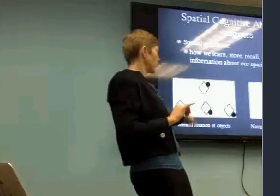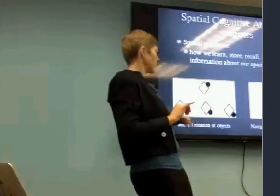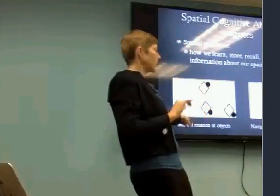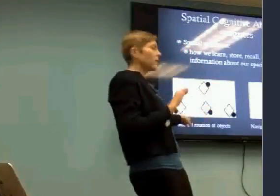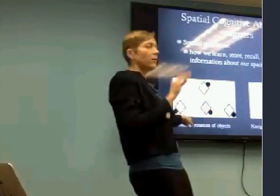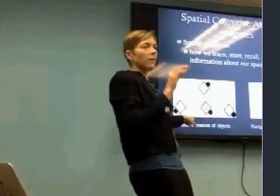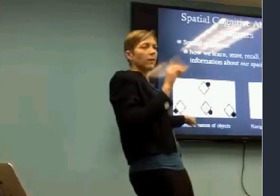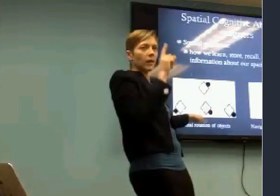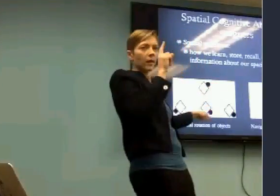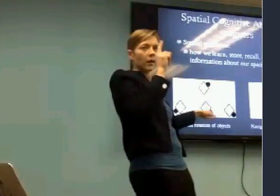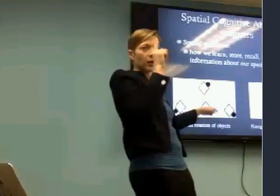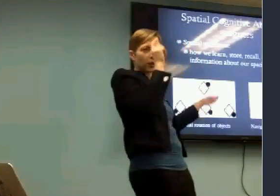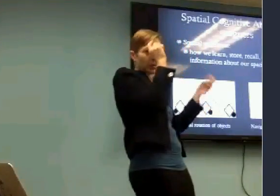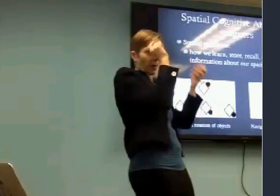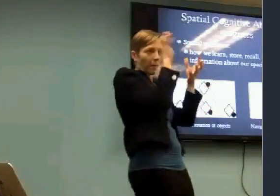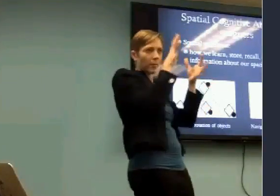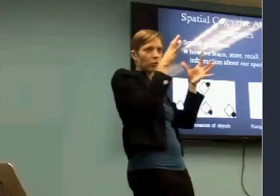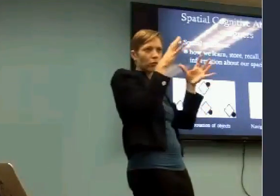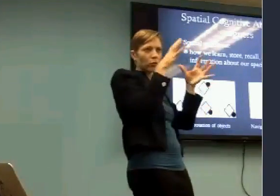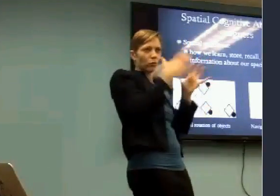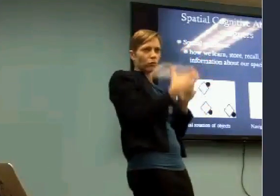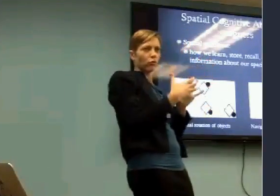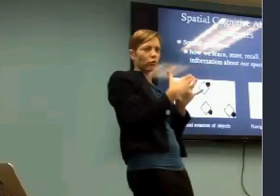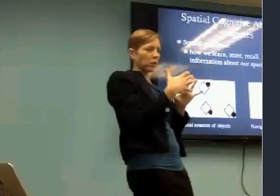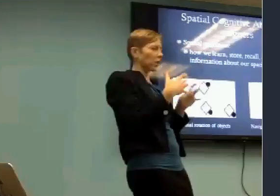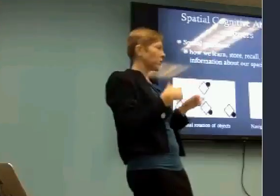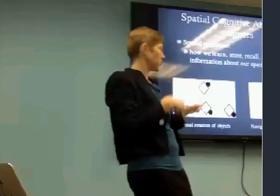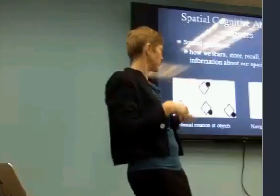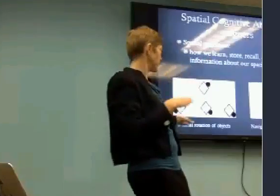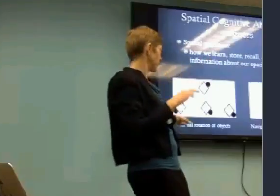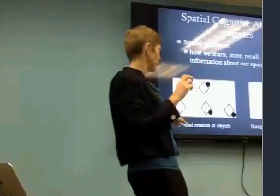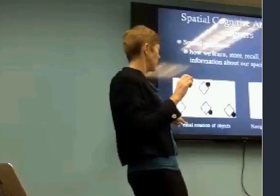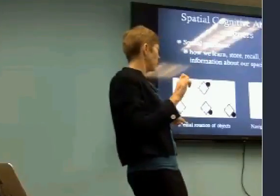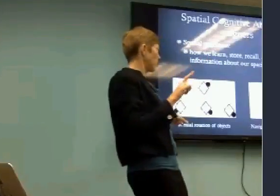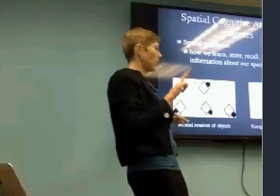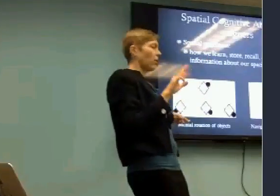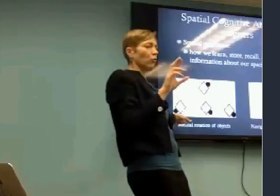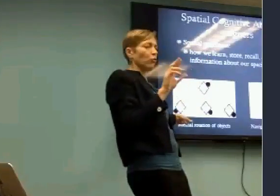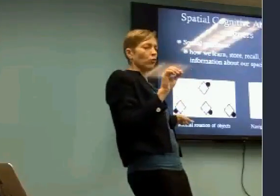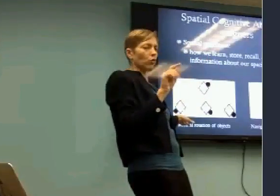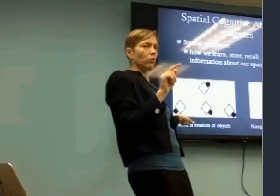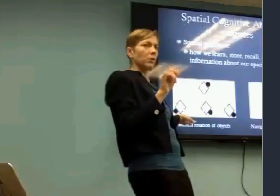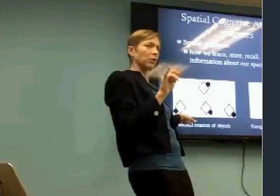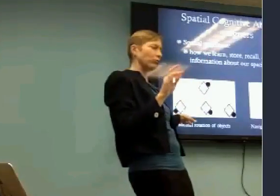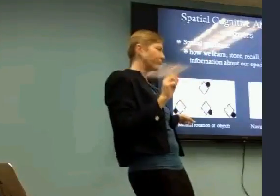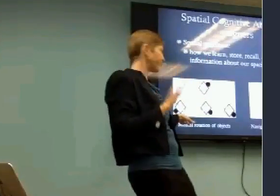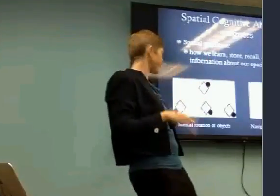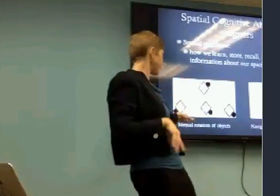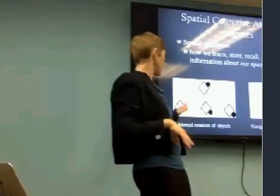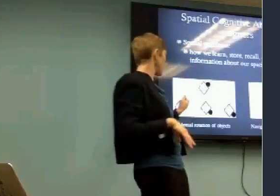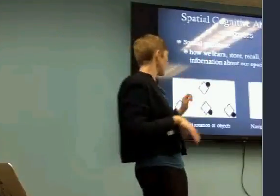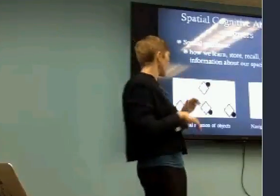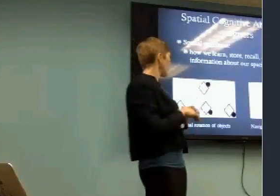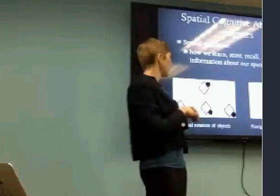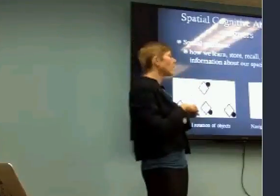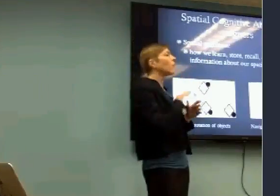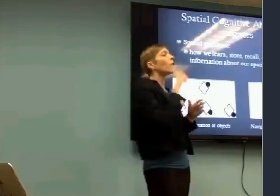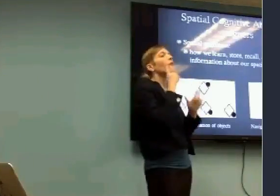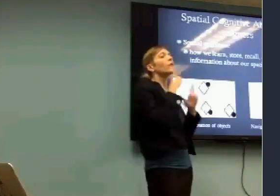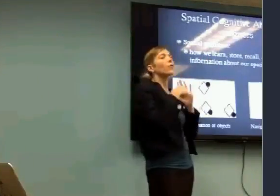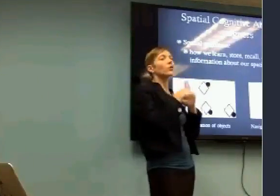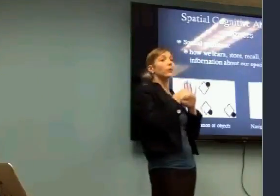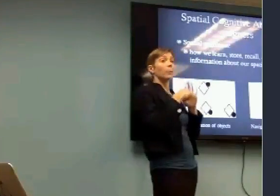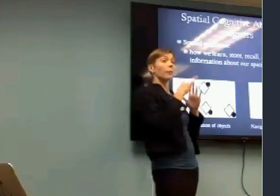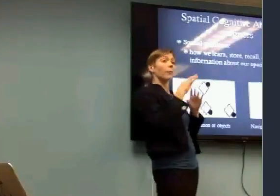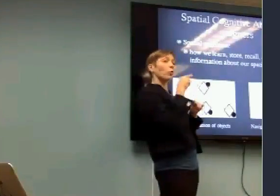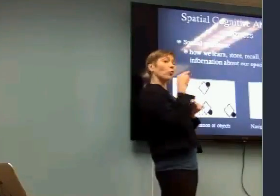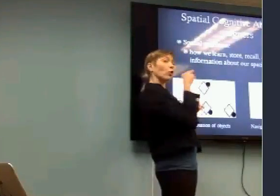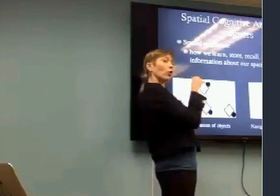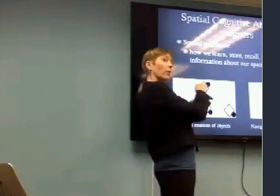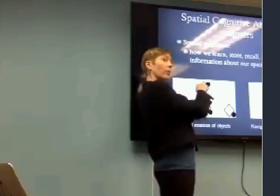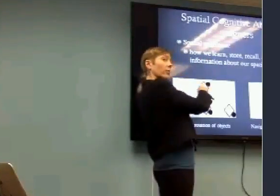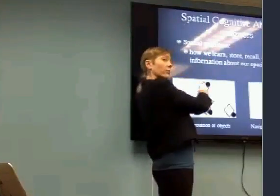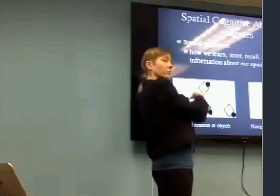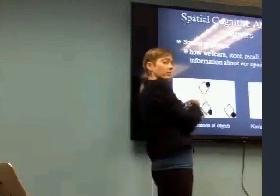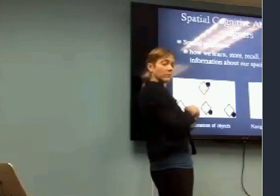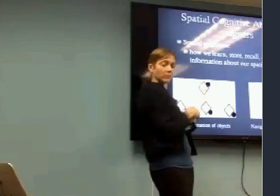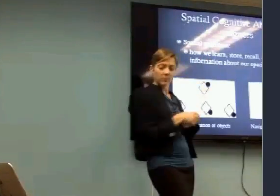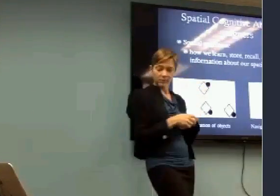These areas involve things such as mental rotation of objects, as you see on the image on the left. For example, if you were to look at